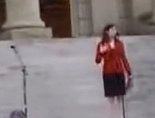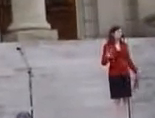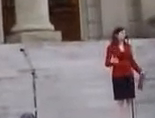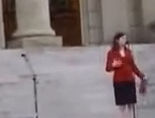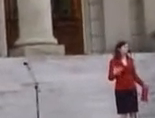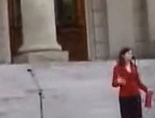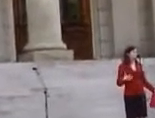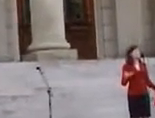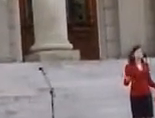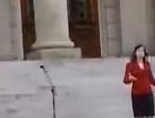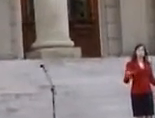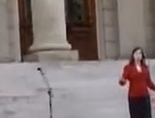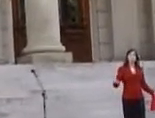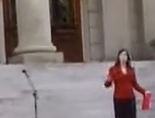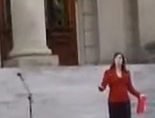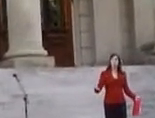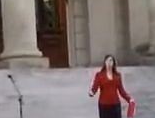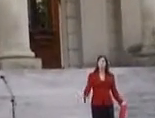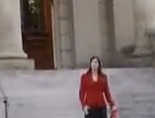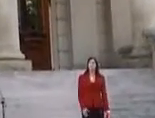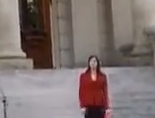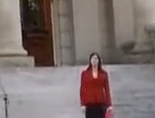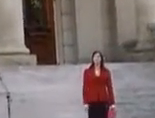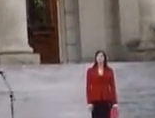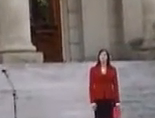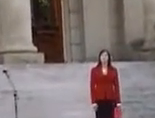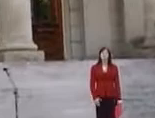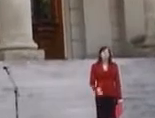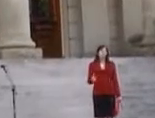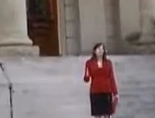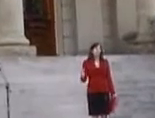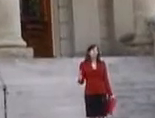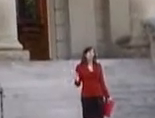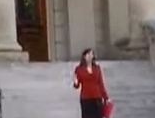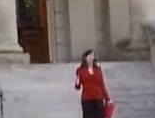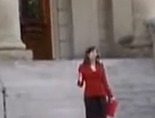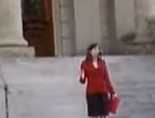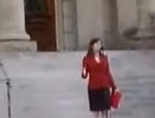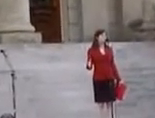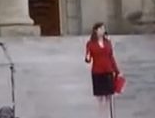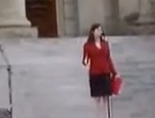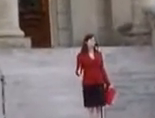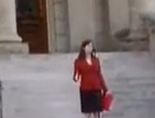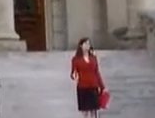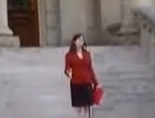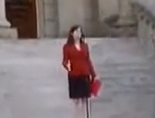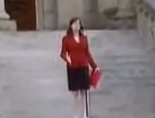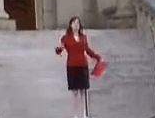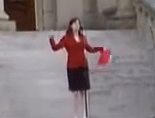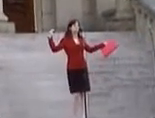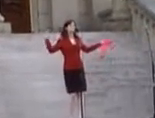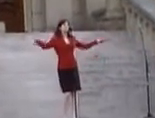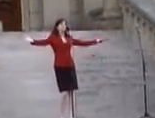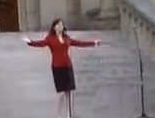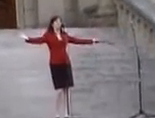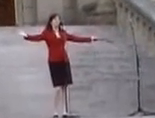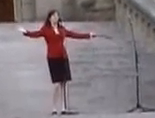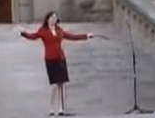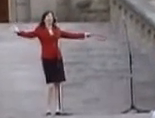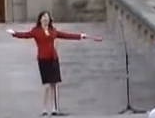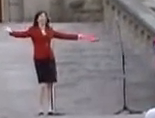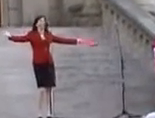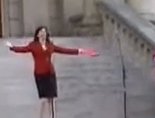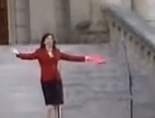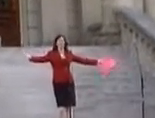And in my speech, I made a few points, but I dared utter the word. Let's hear